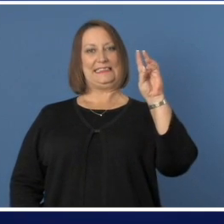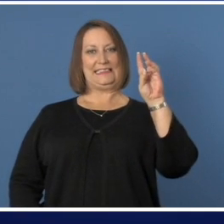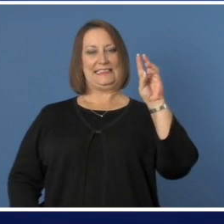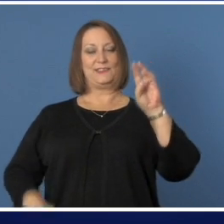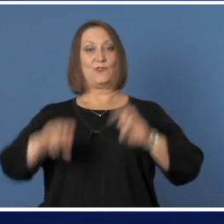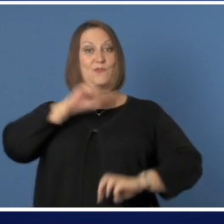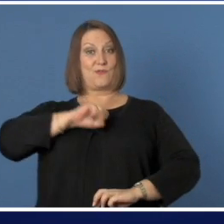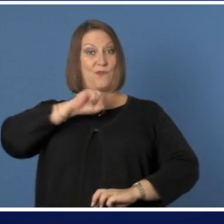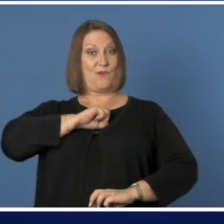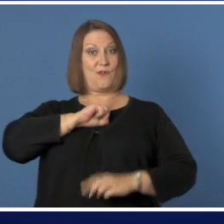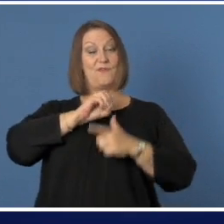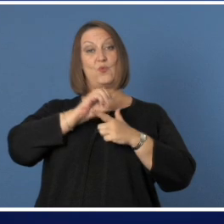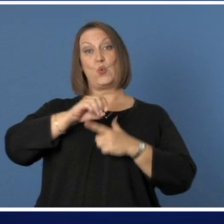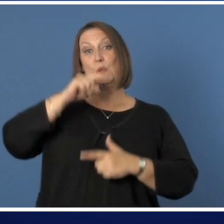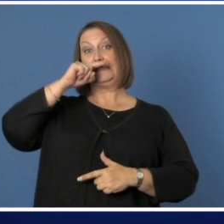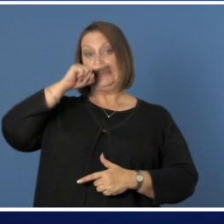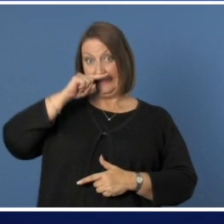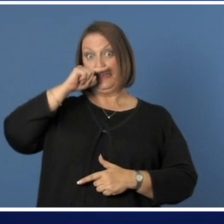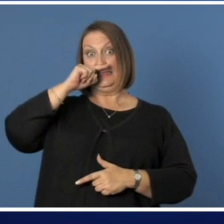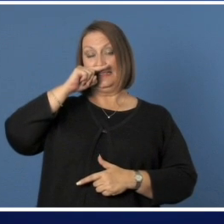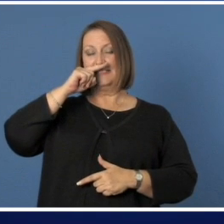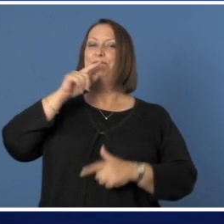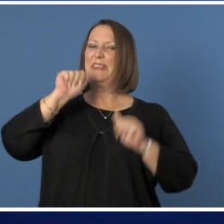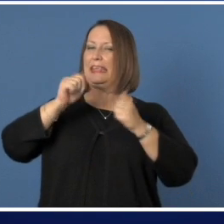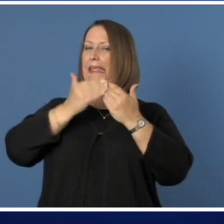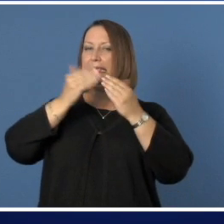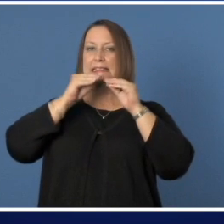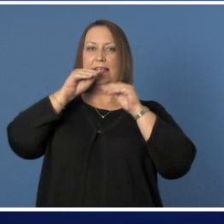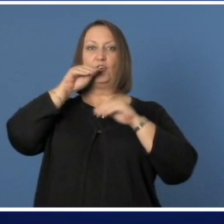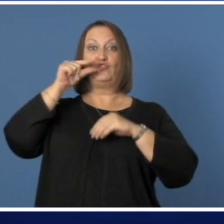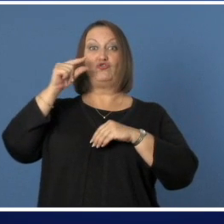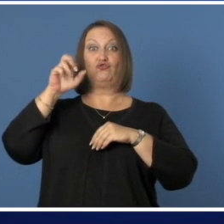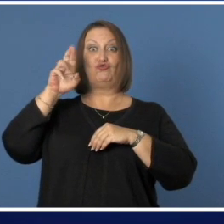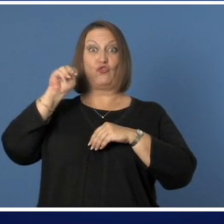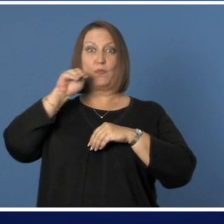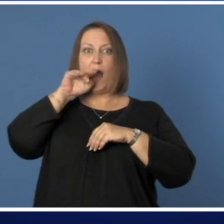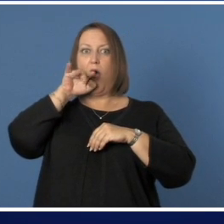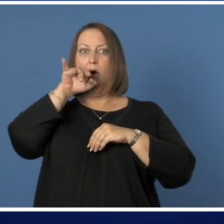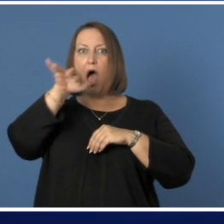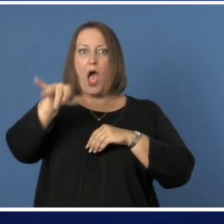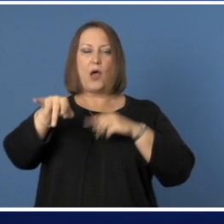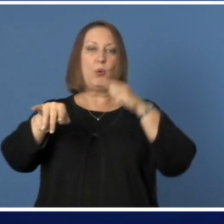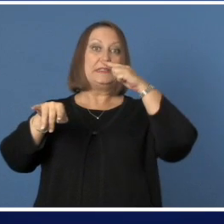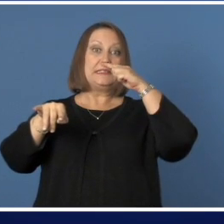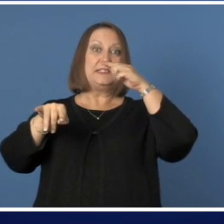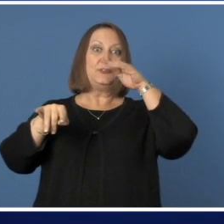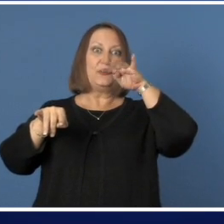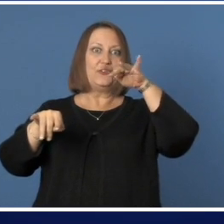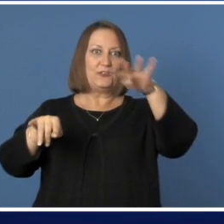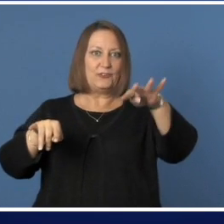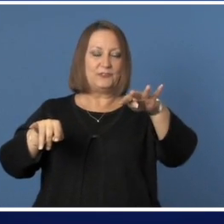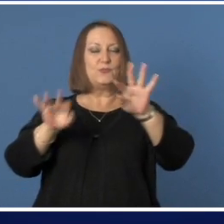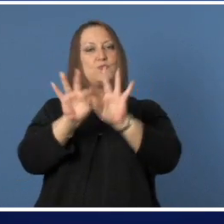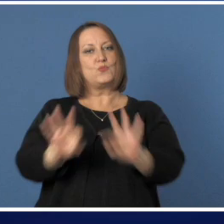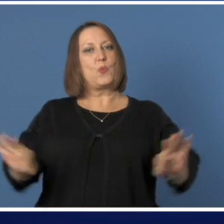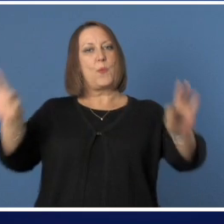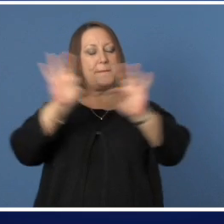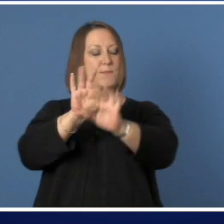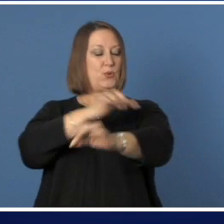Cover your cough and sneeze Cover your Coughing can spread germs through the air